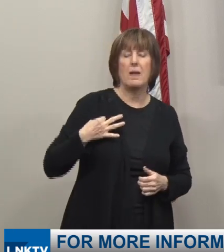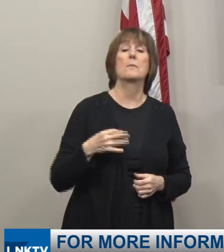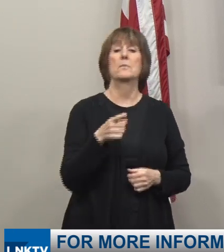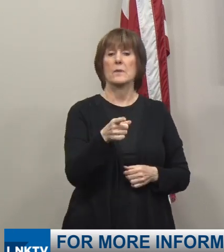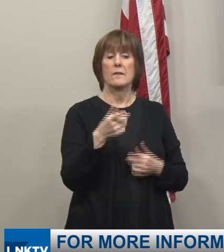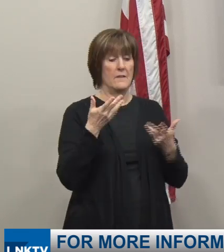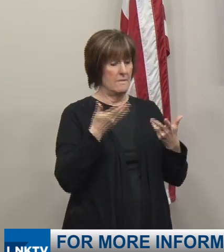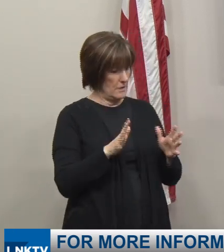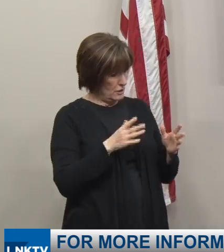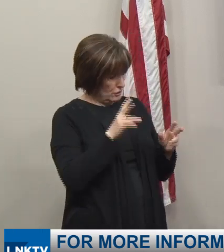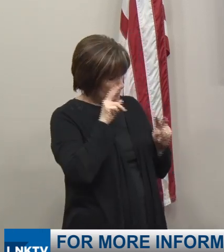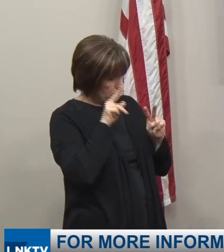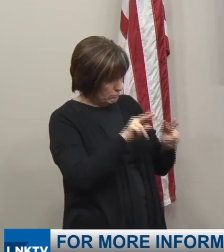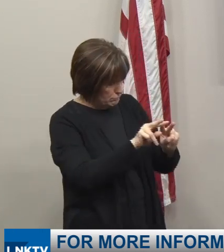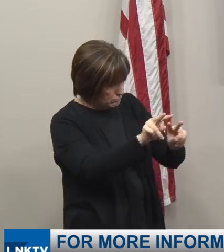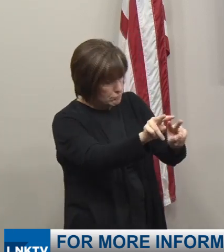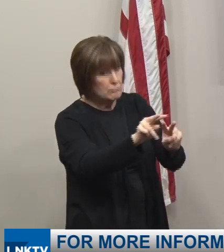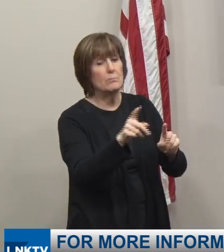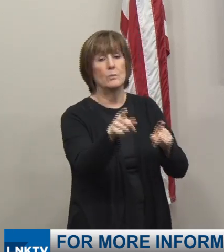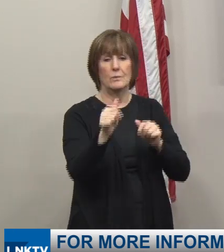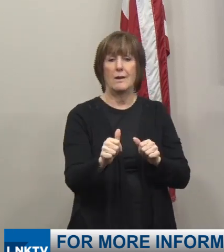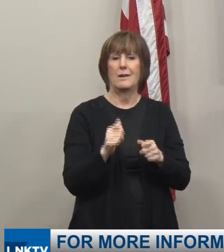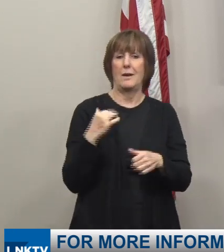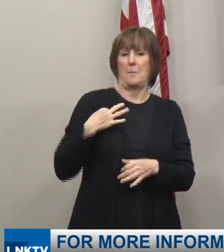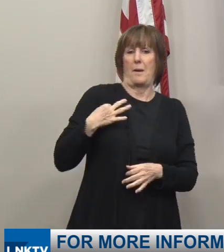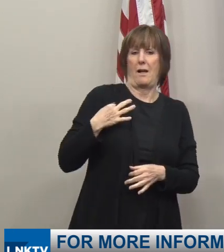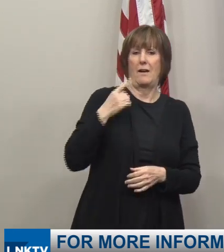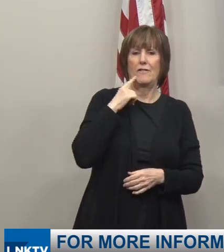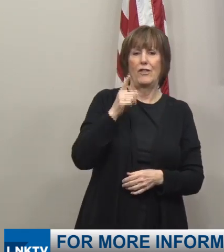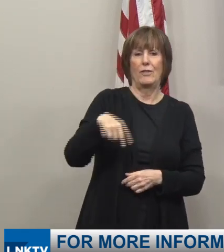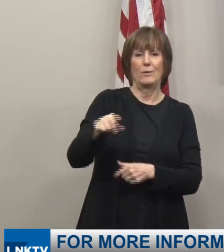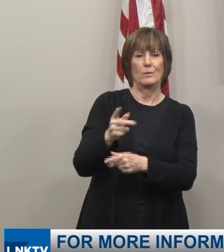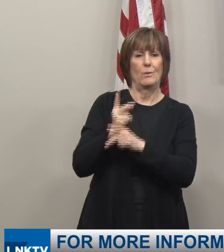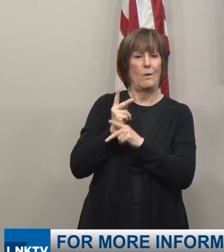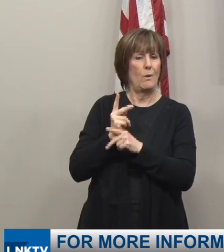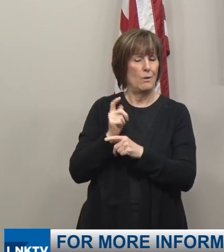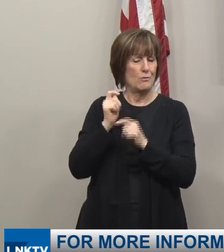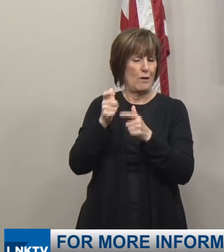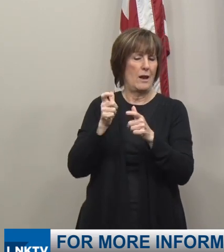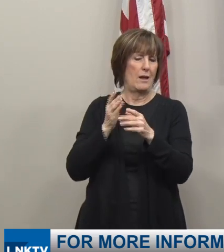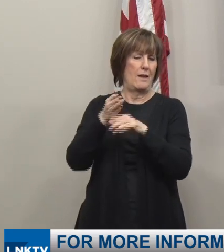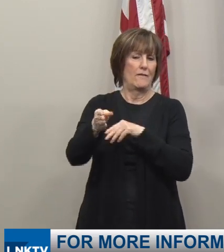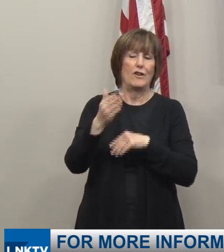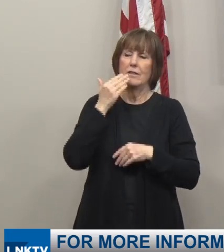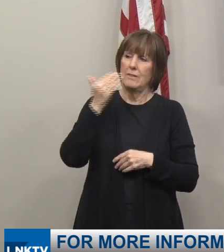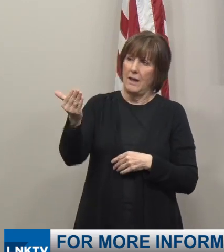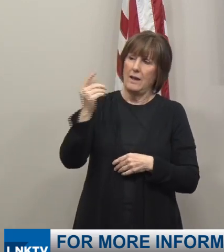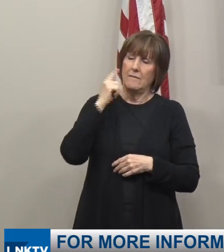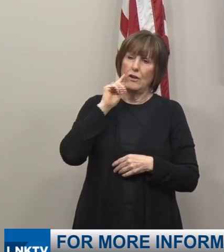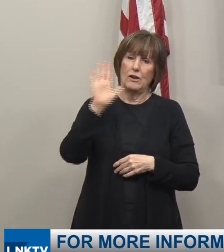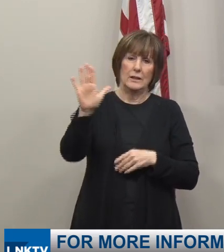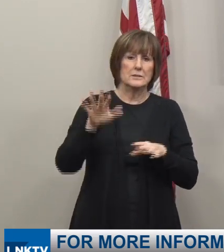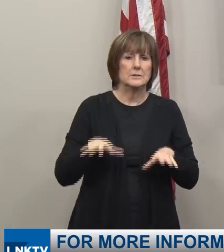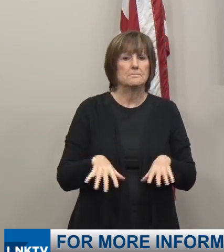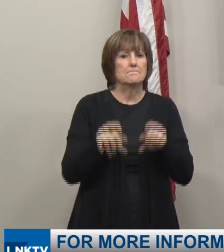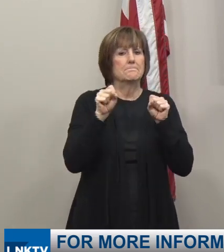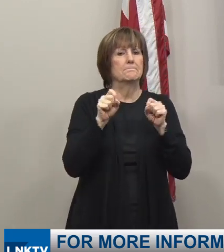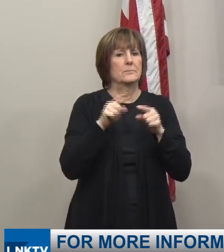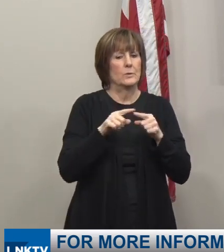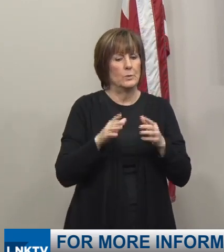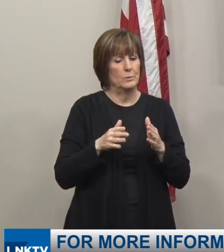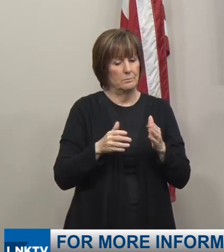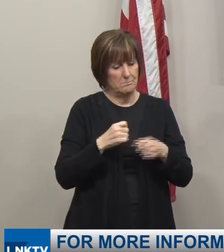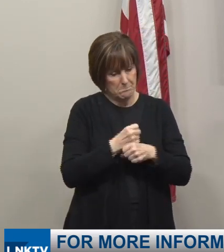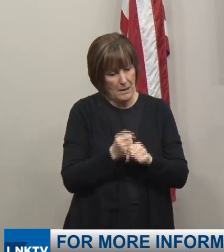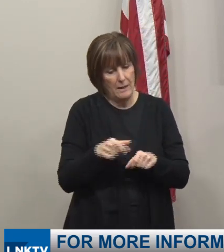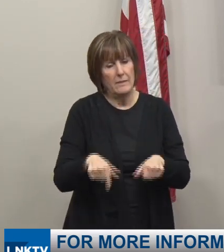be in a strong position to apply for the loans immediately after the session. And we want to thank him for the initiative he's taken to make this opportunity